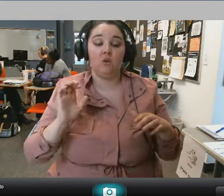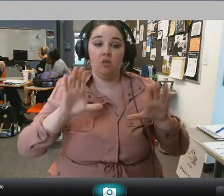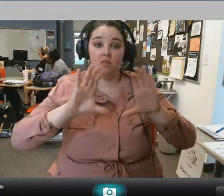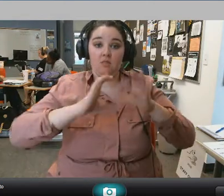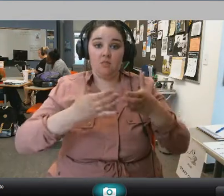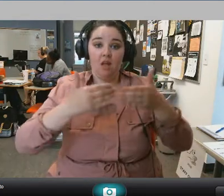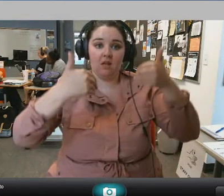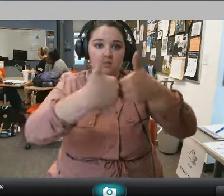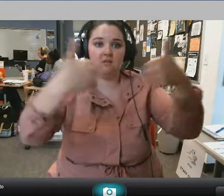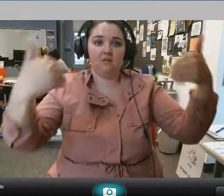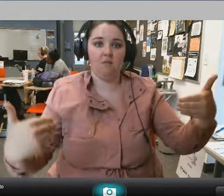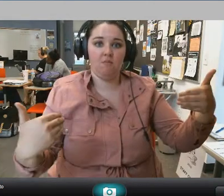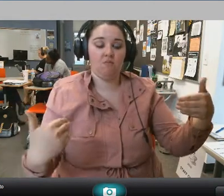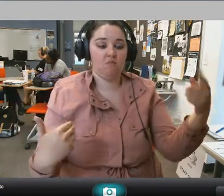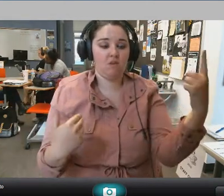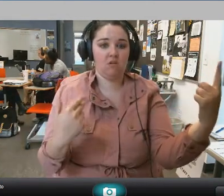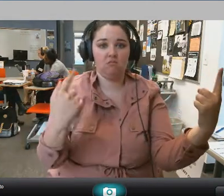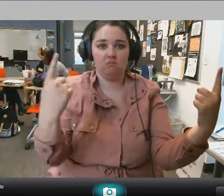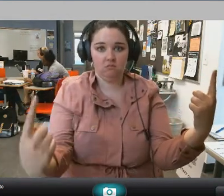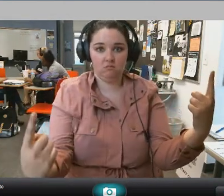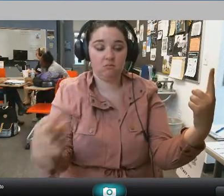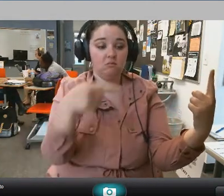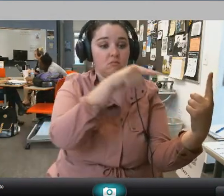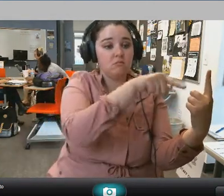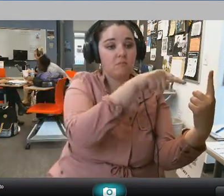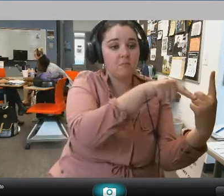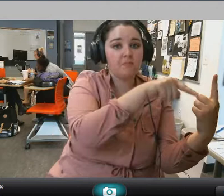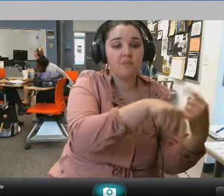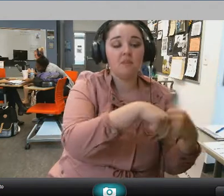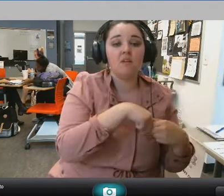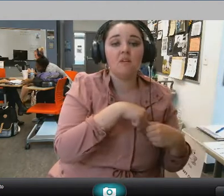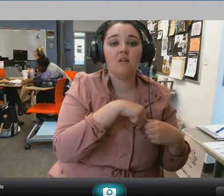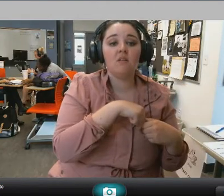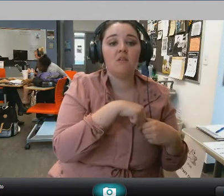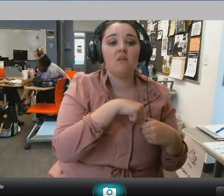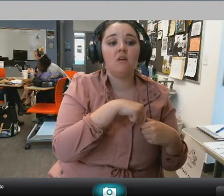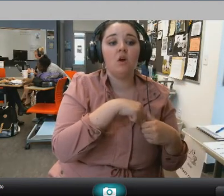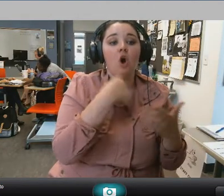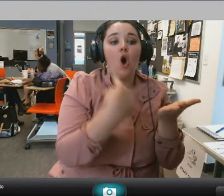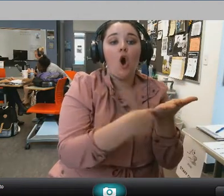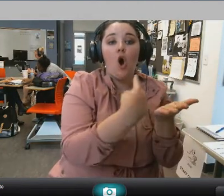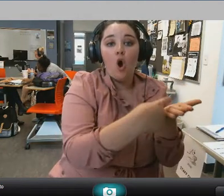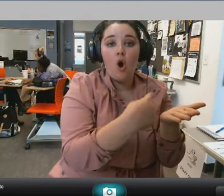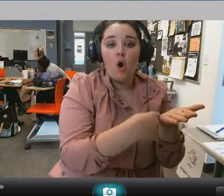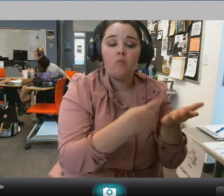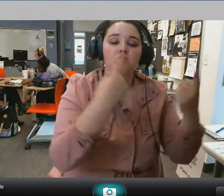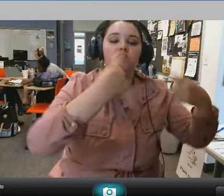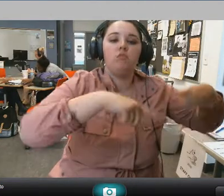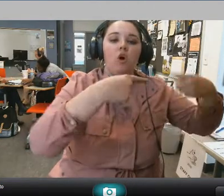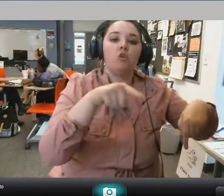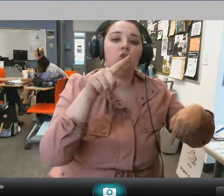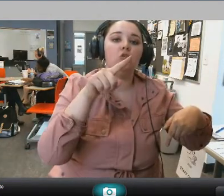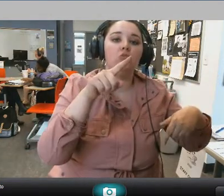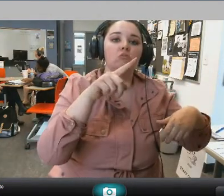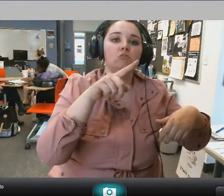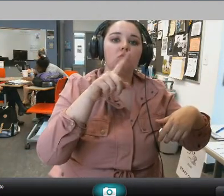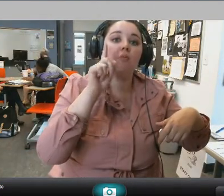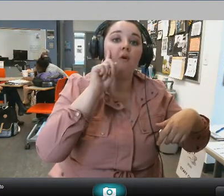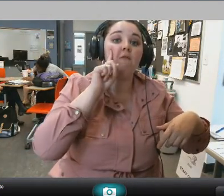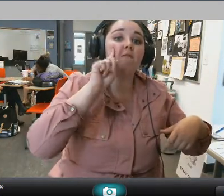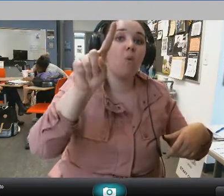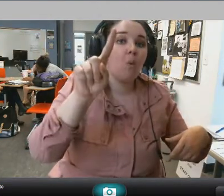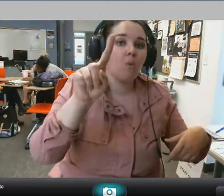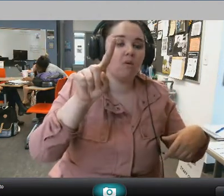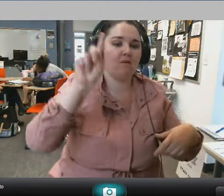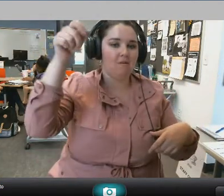two sides. One side will argue for government regulation of business in the 90s,